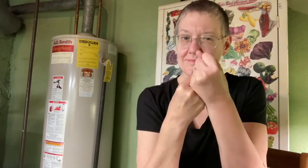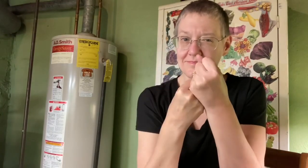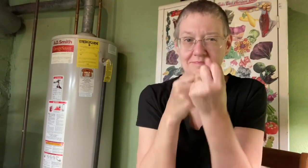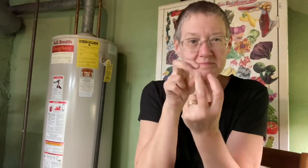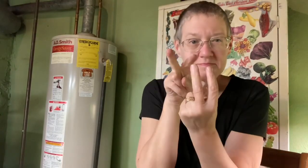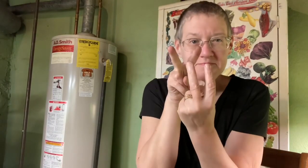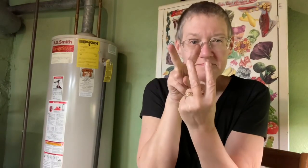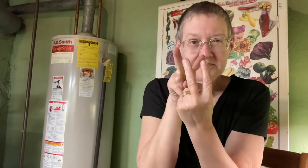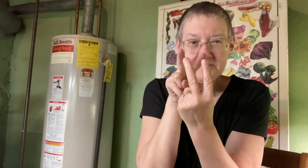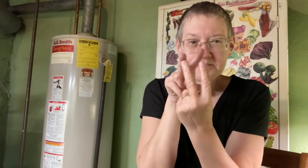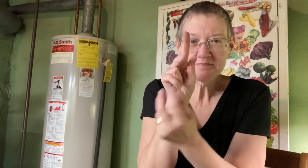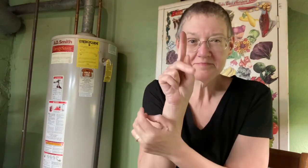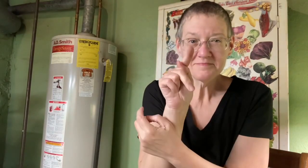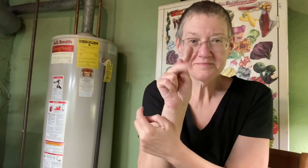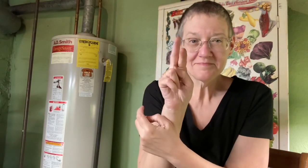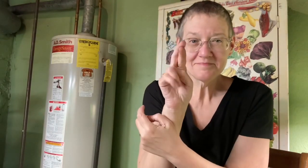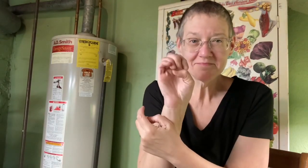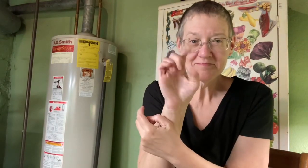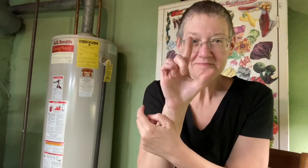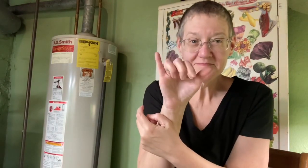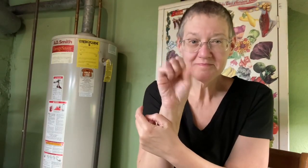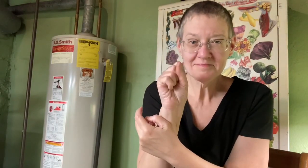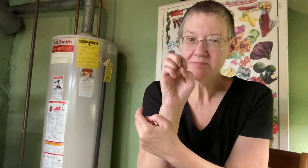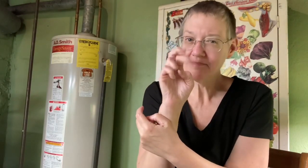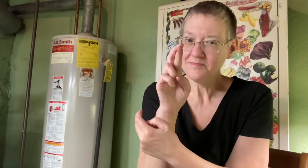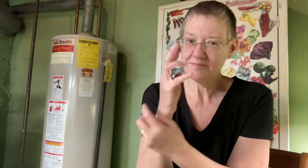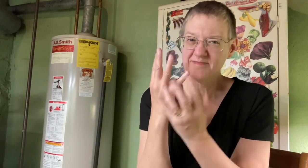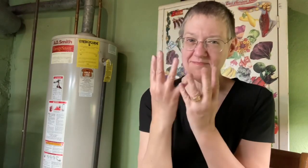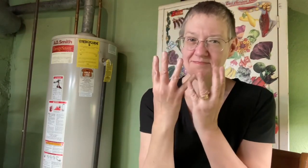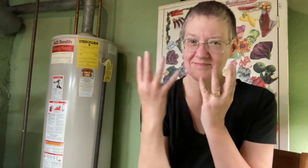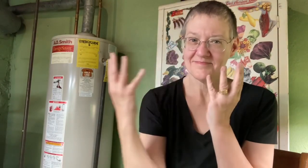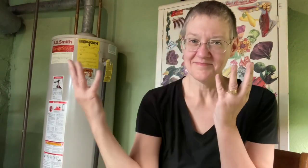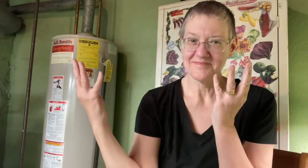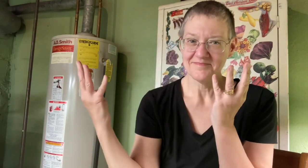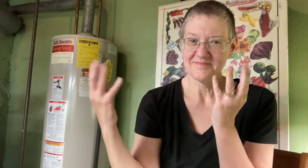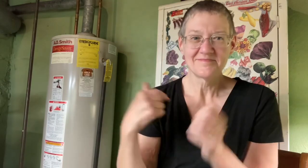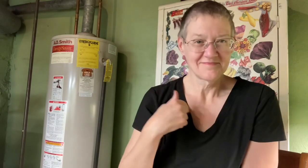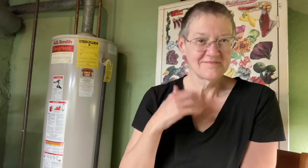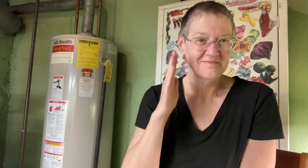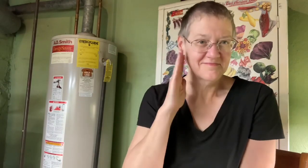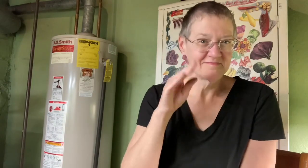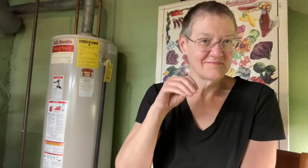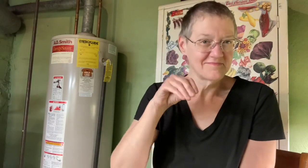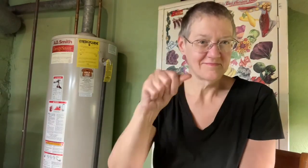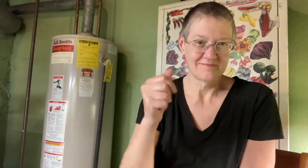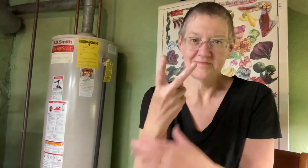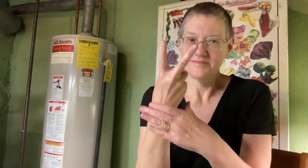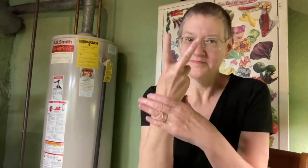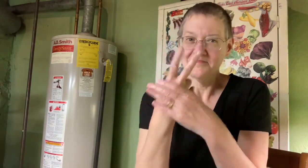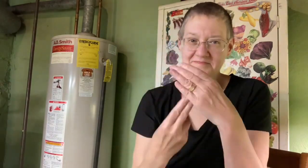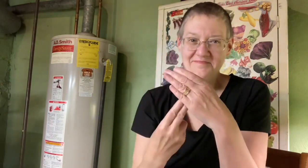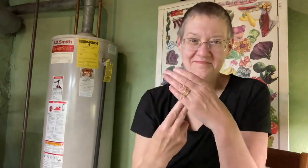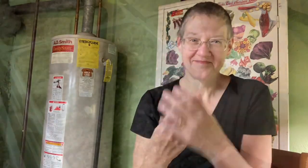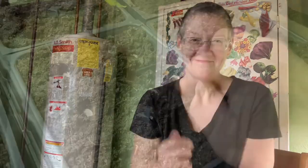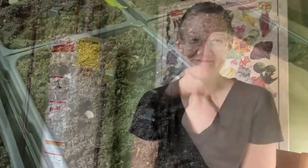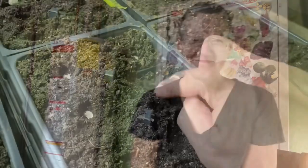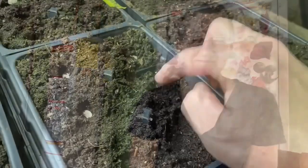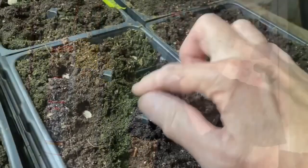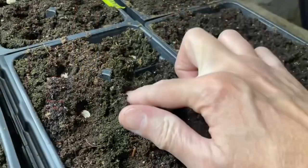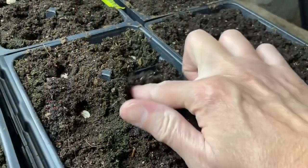Now, sunflowers are going to need support, so either a trellis or along a fence. I'm going to plant them in both